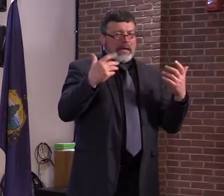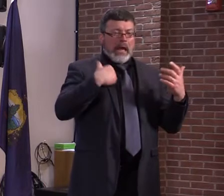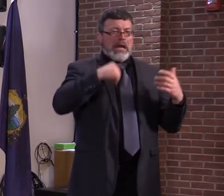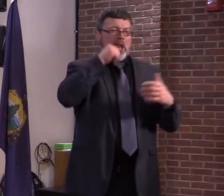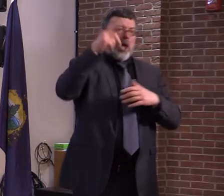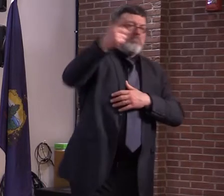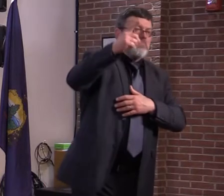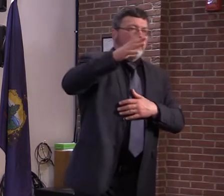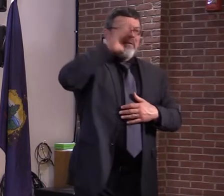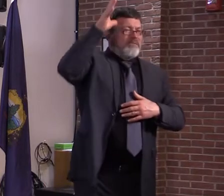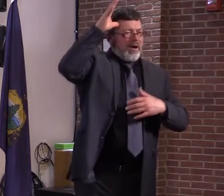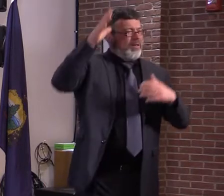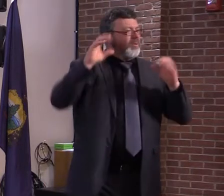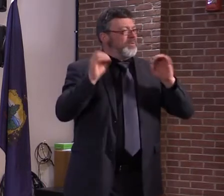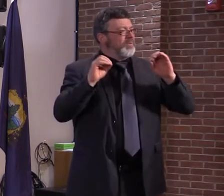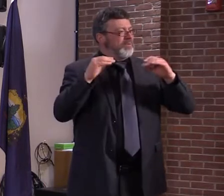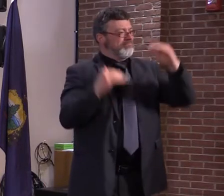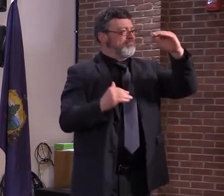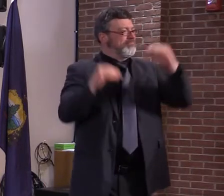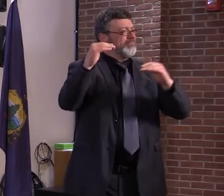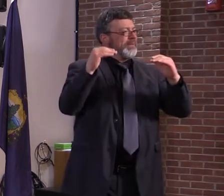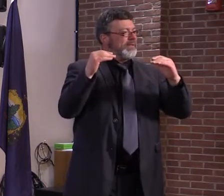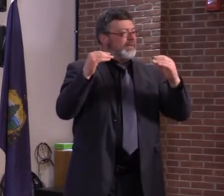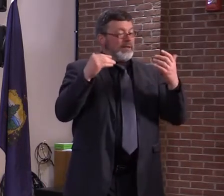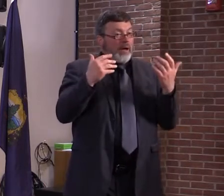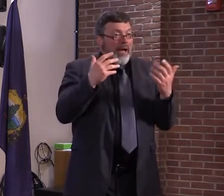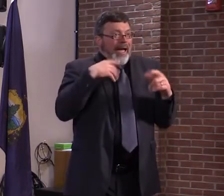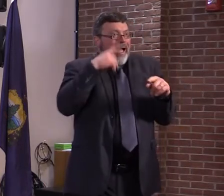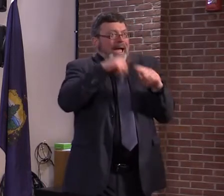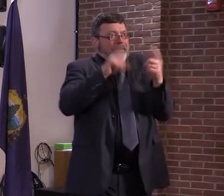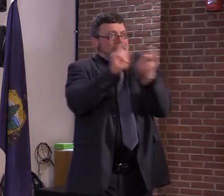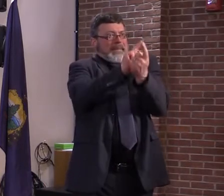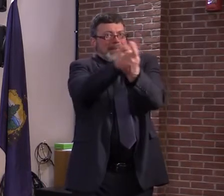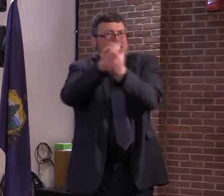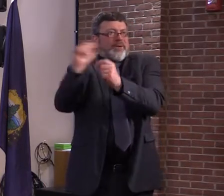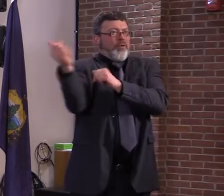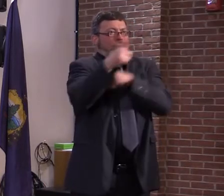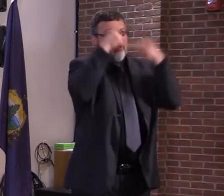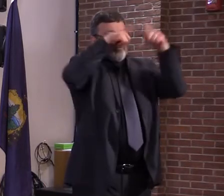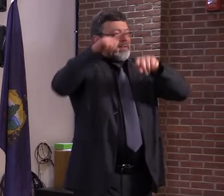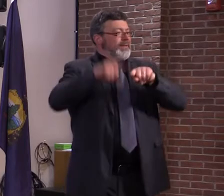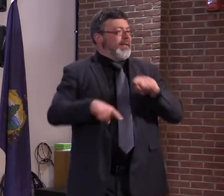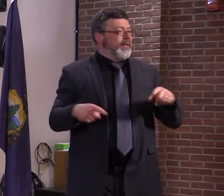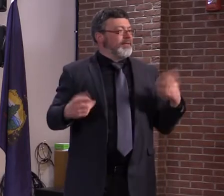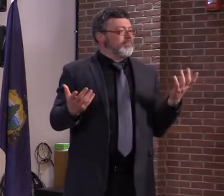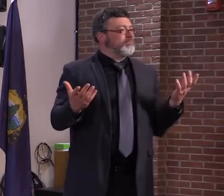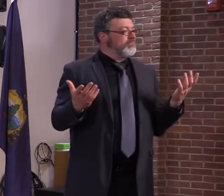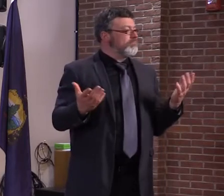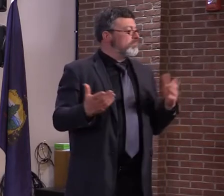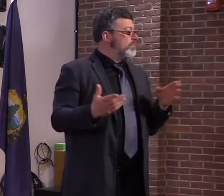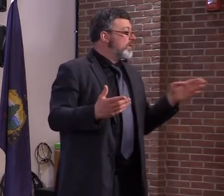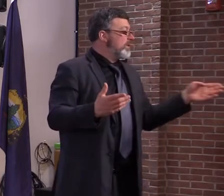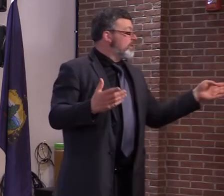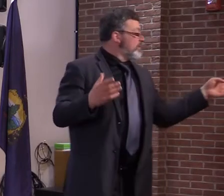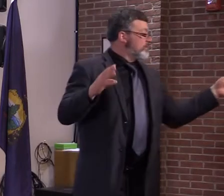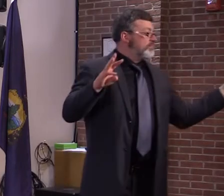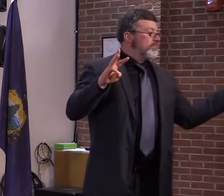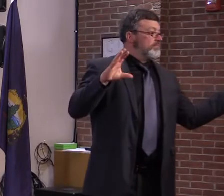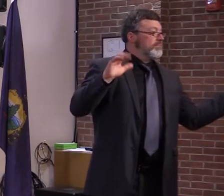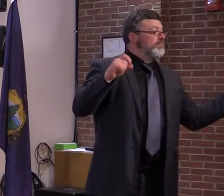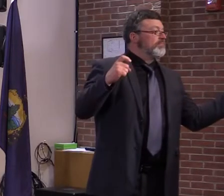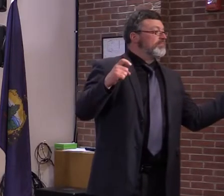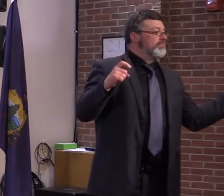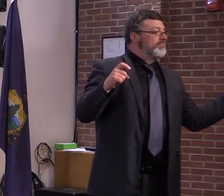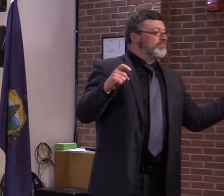we can't satisfy everyone. Governor, I also wanted to follow up on Dr. Levine's